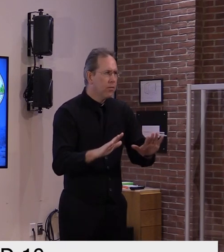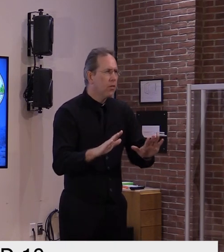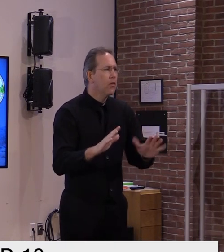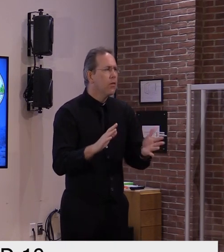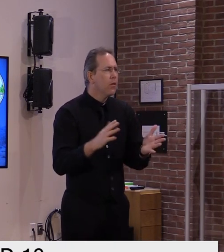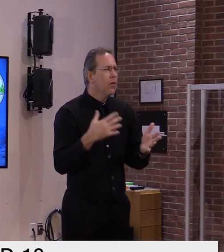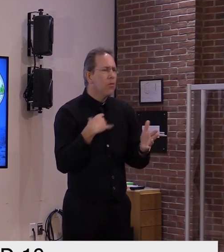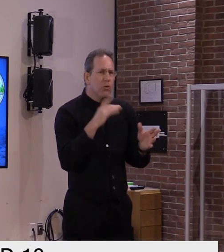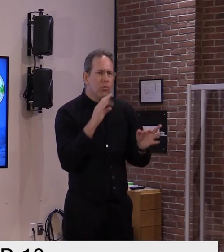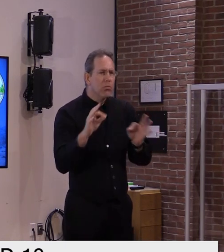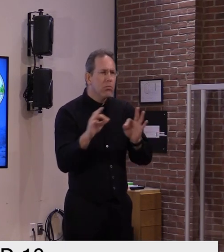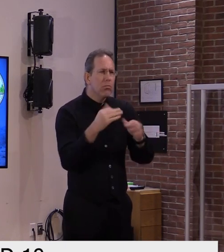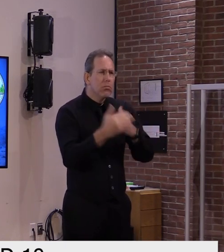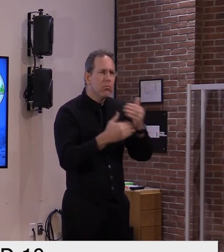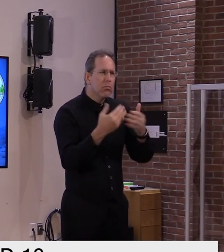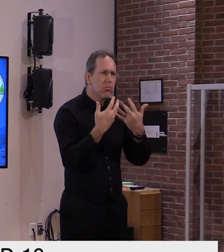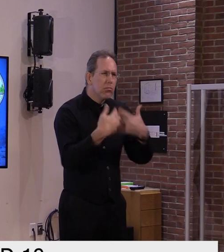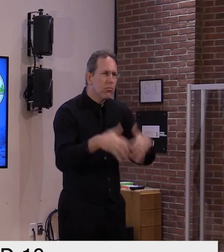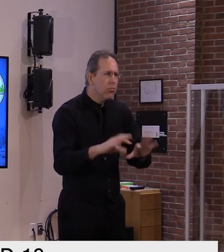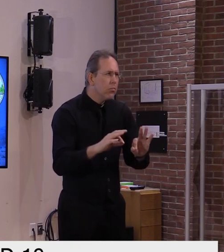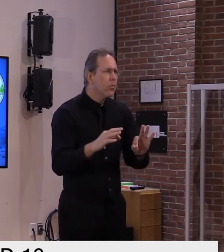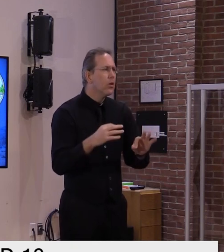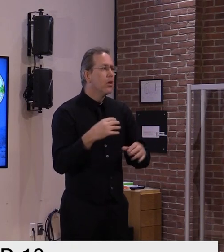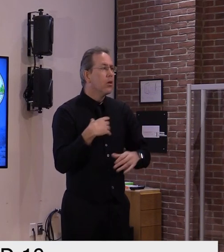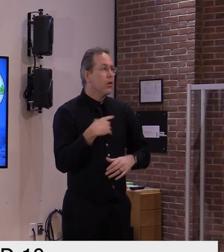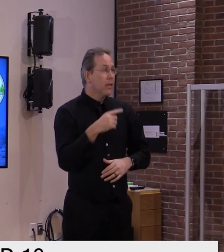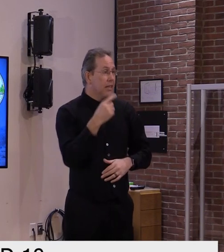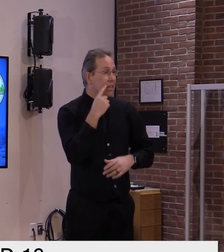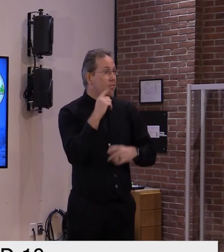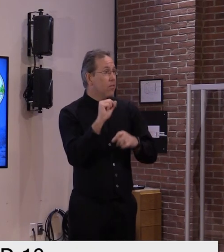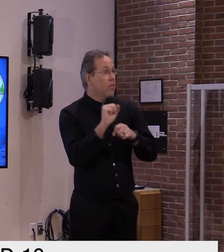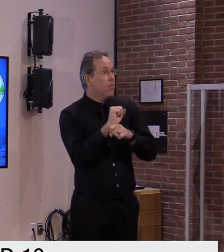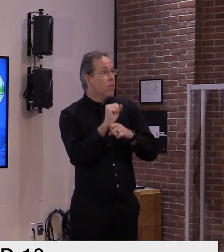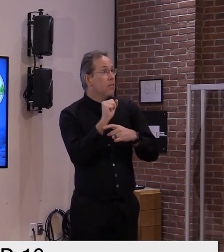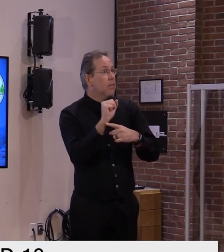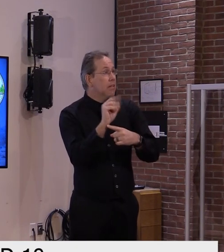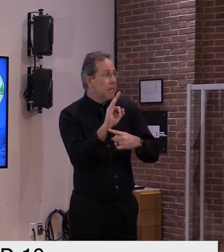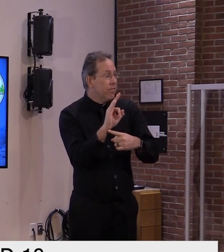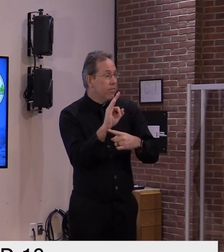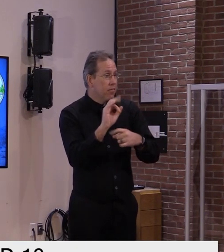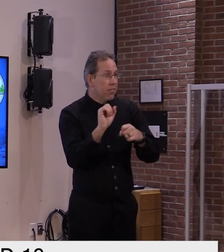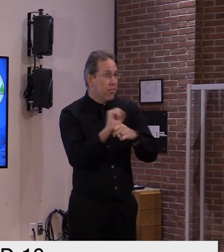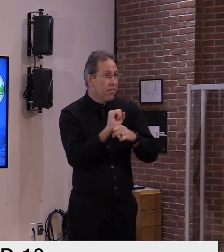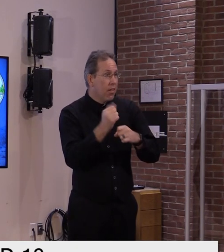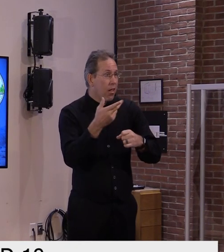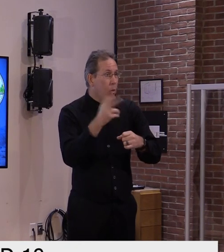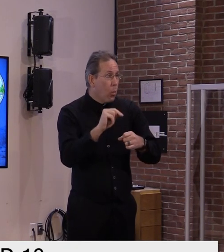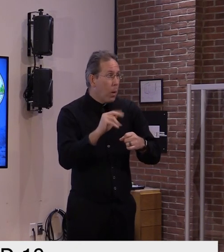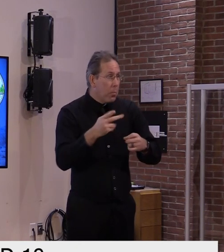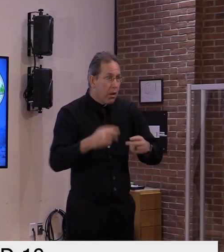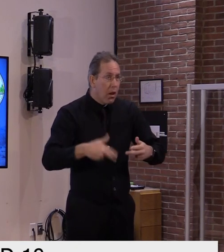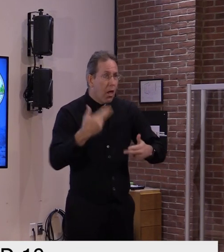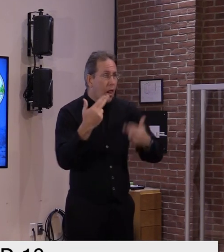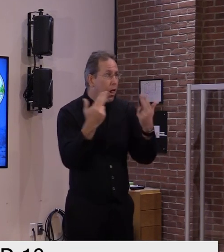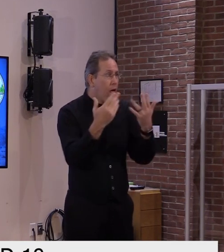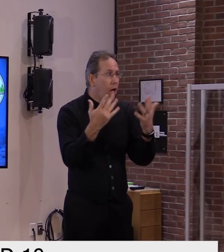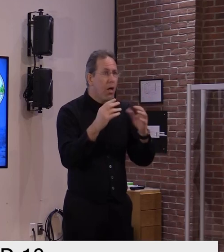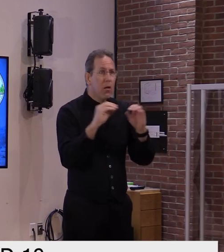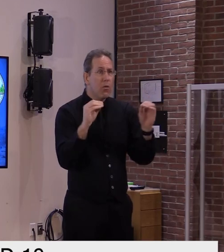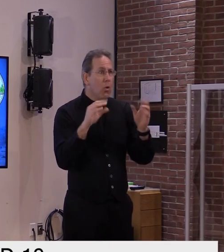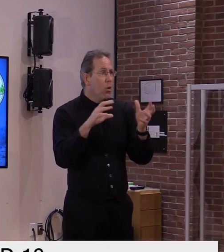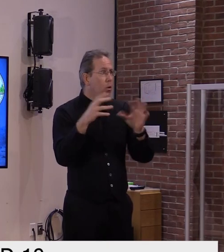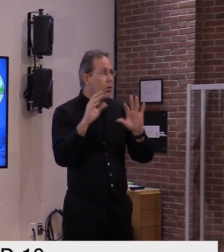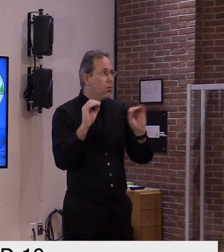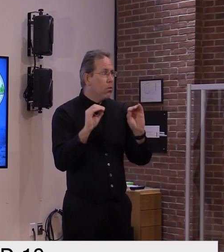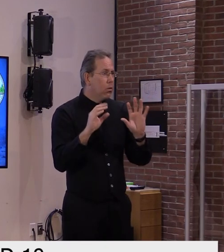we'll handle any eventuality, both this weekend and beyond. That's not something that we're